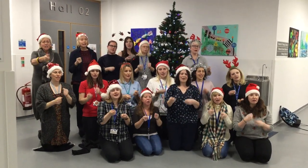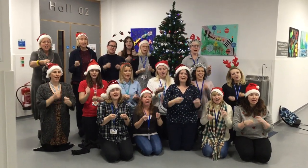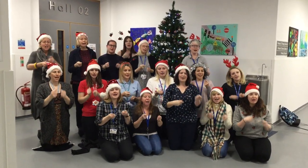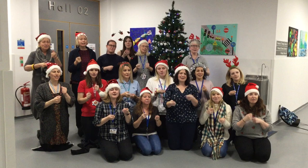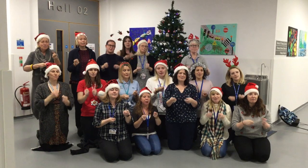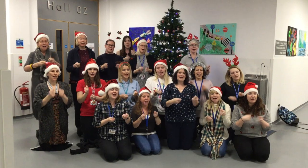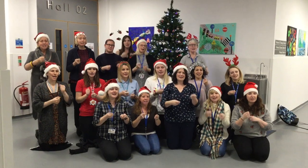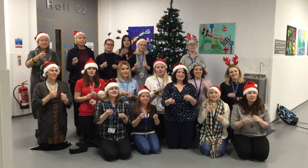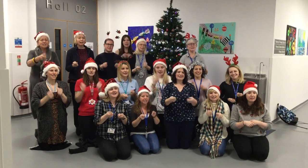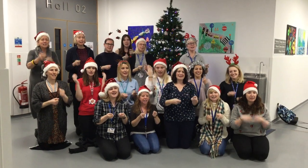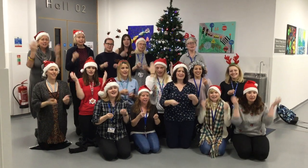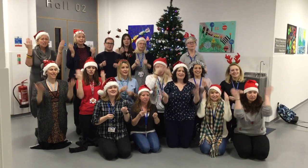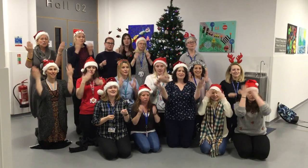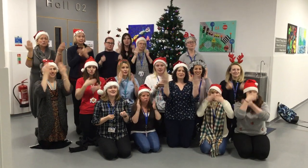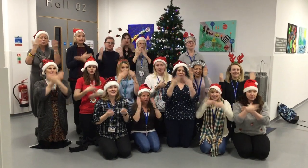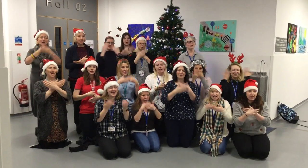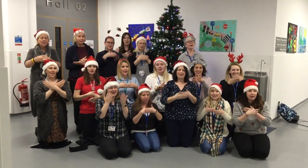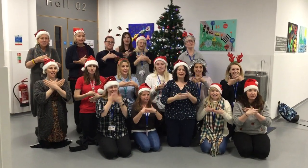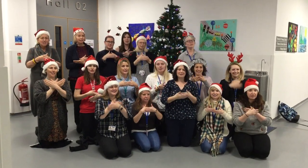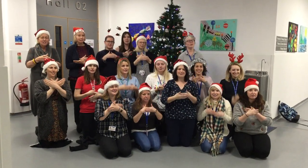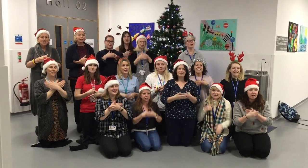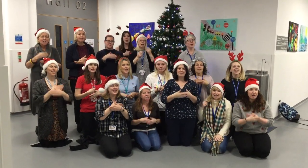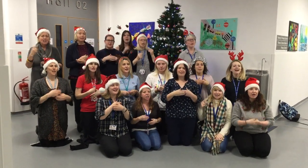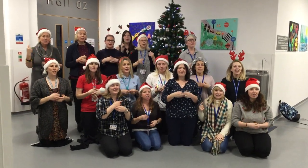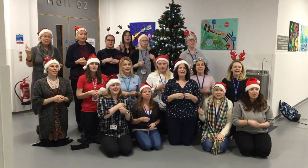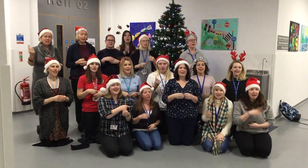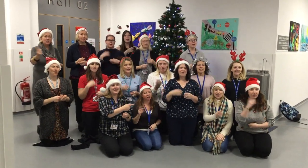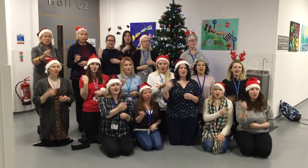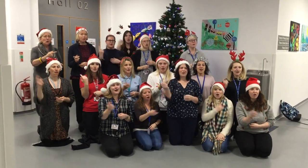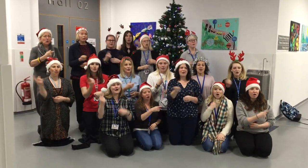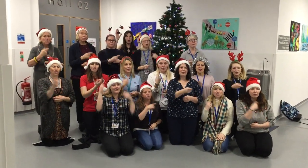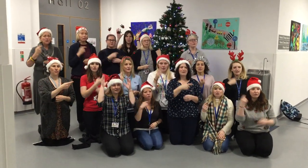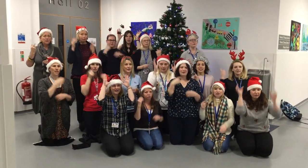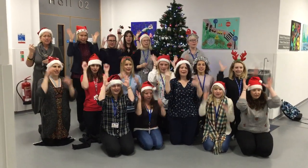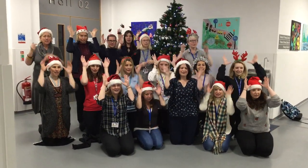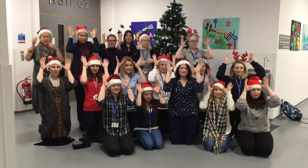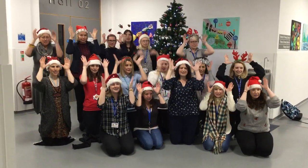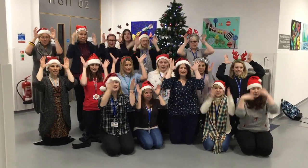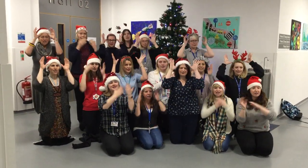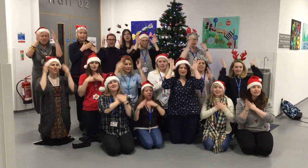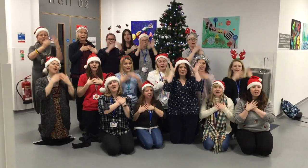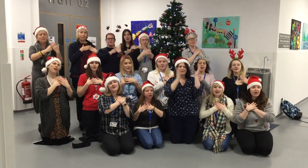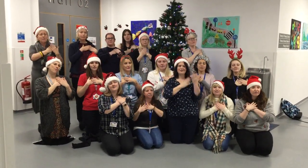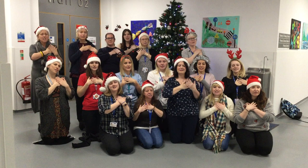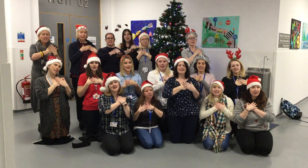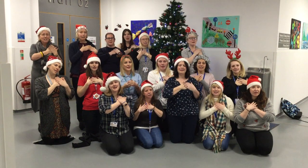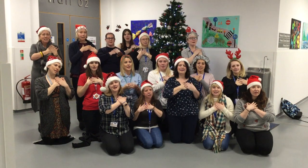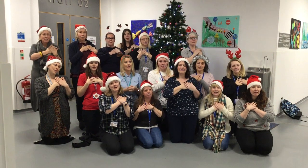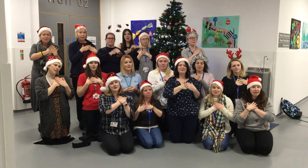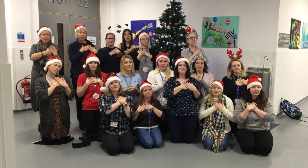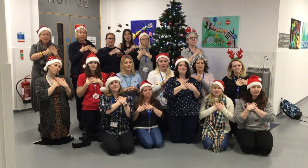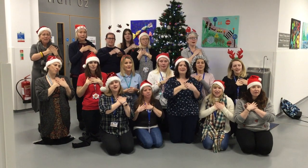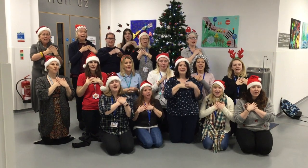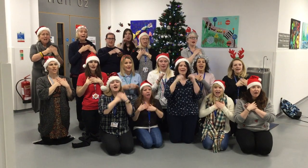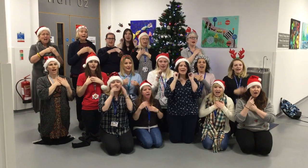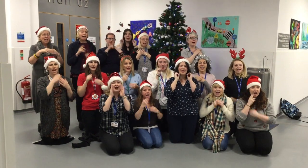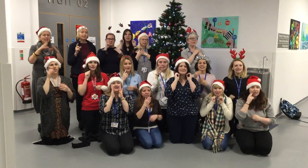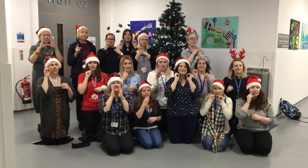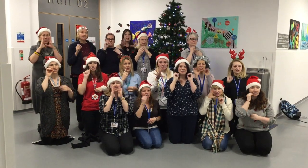guide my sleigh tonight Then all the reindeer loved him, as they